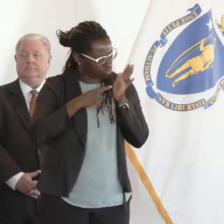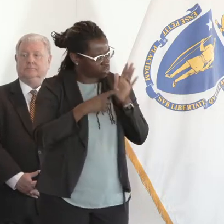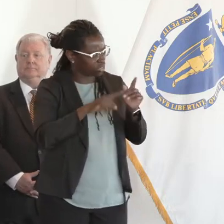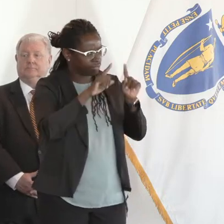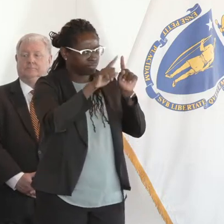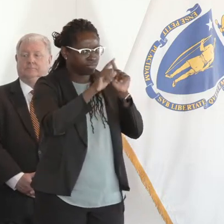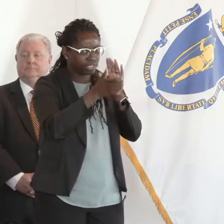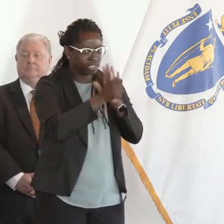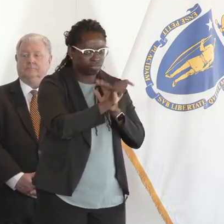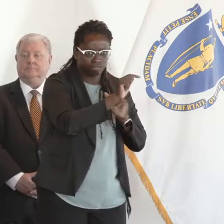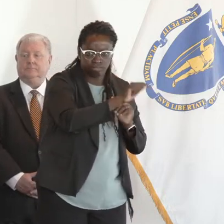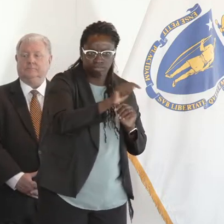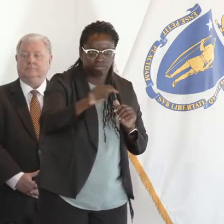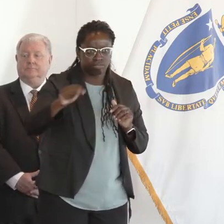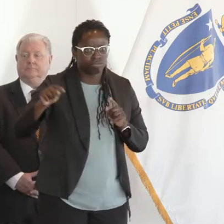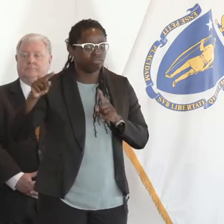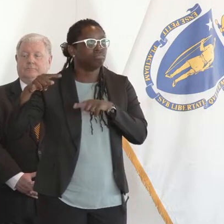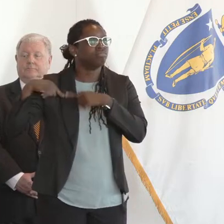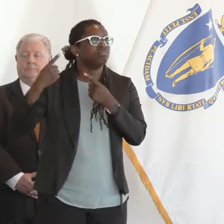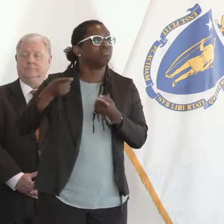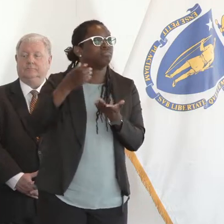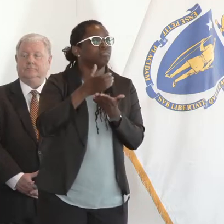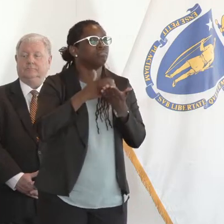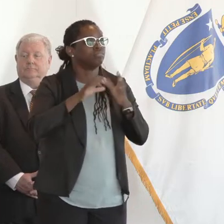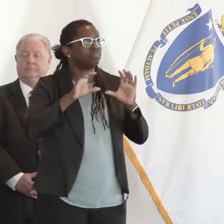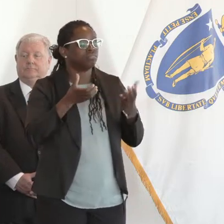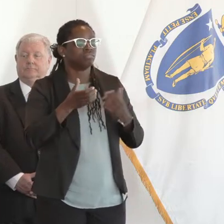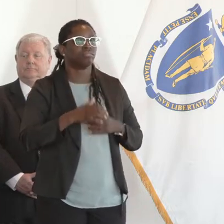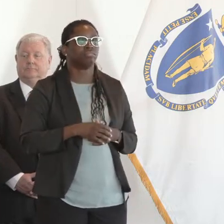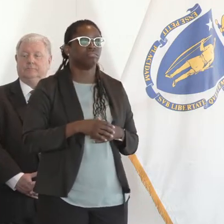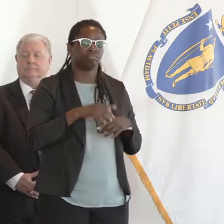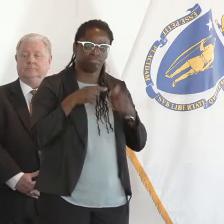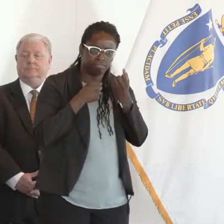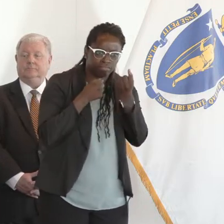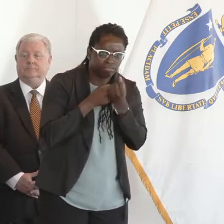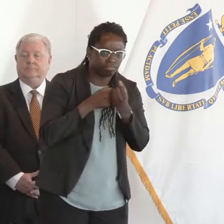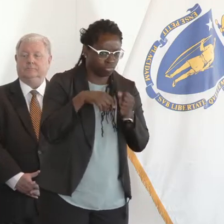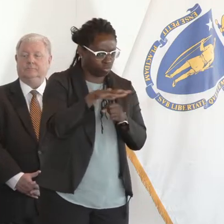workforce will need to power our region forward.